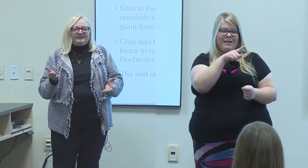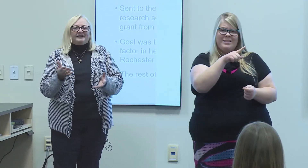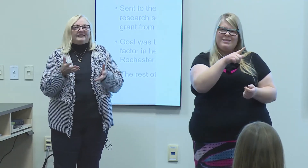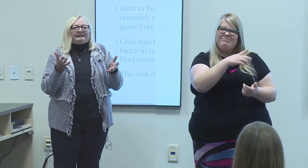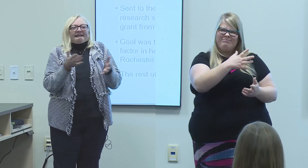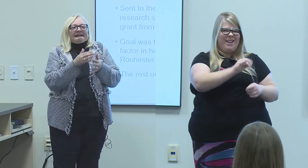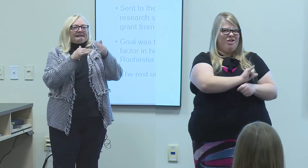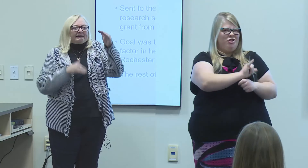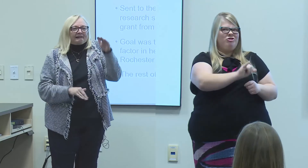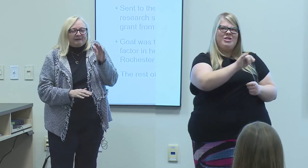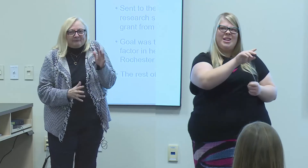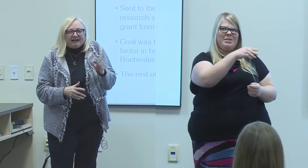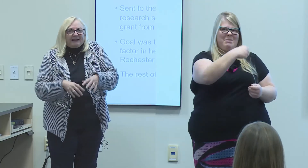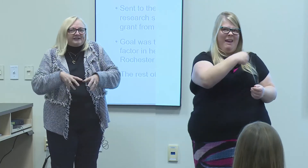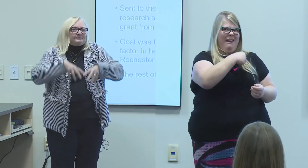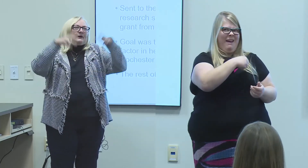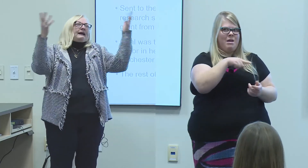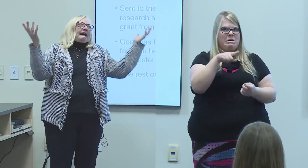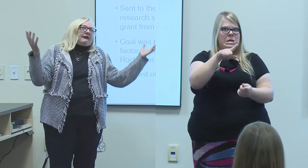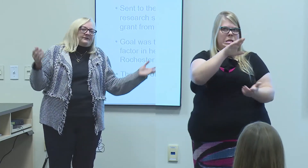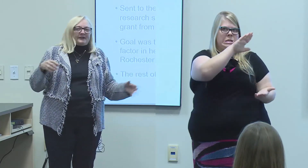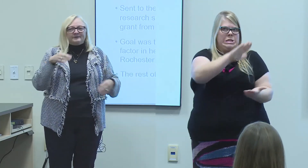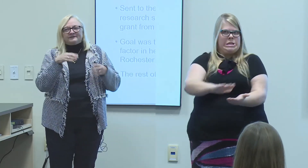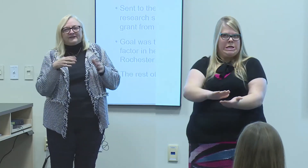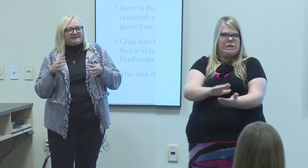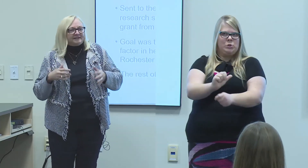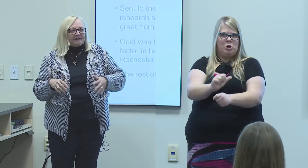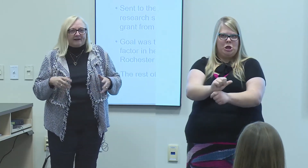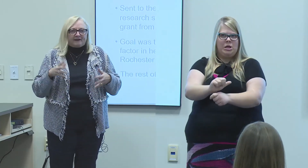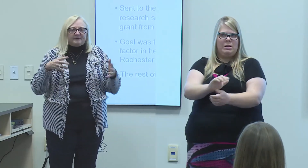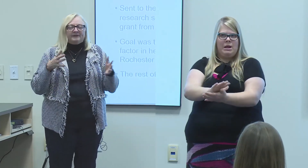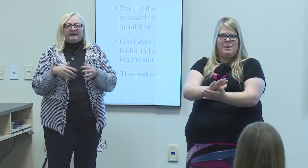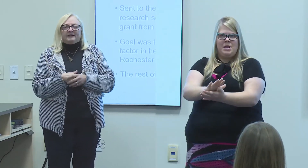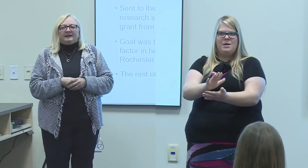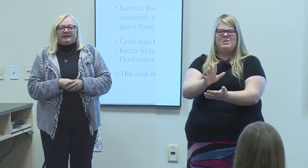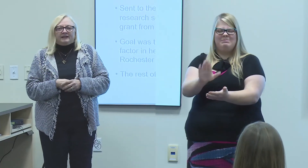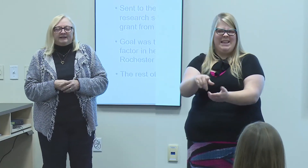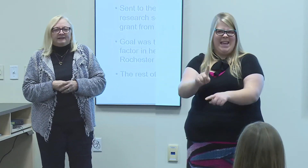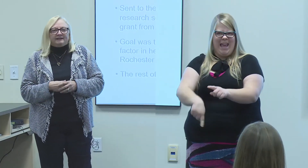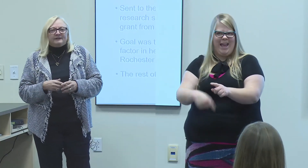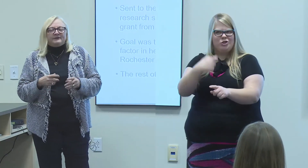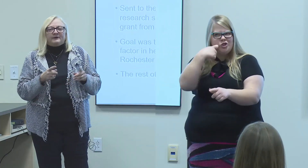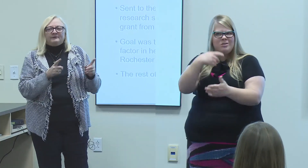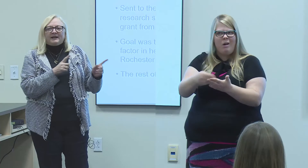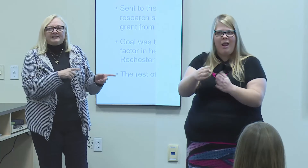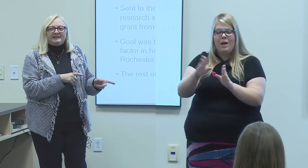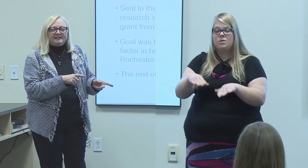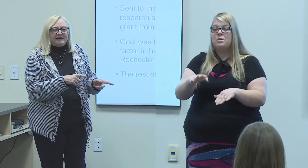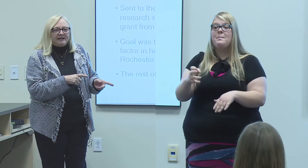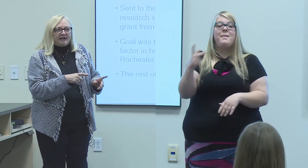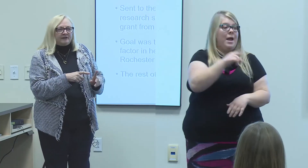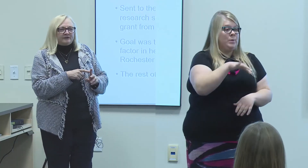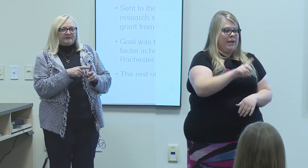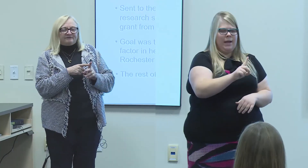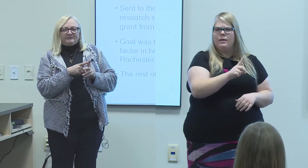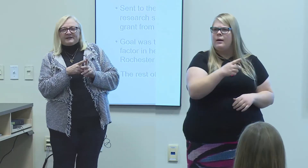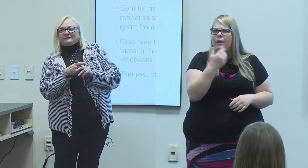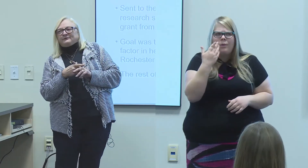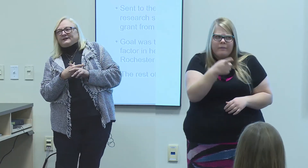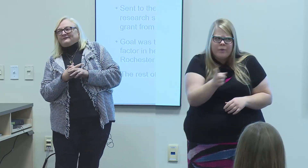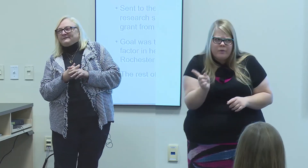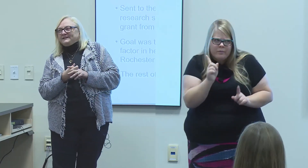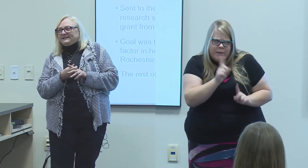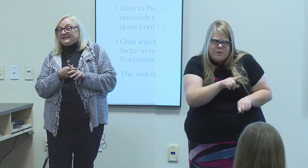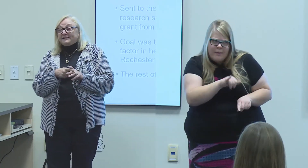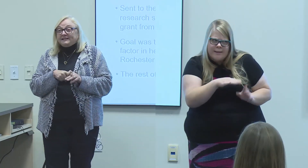here, but I can't take a cut in pay. I just bought a house. I was fixing it up. And then when I went back to Indiana, I don't know if many